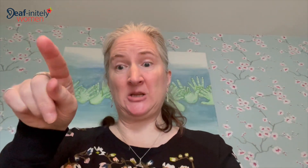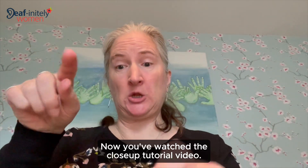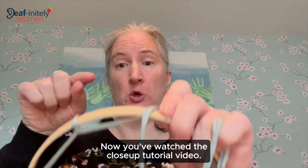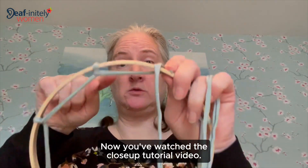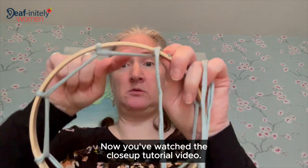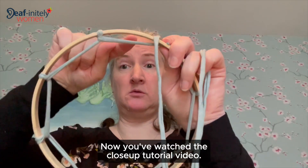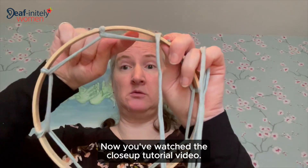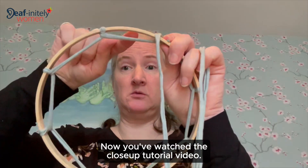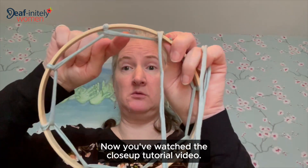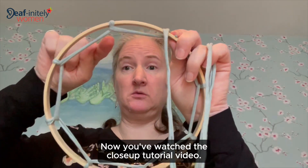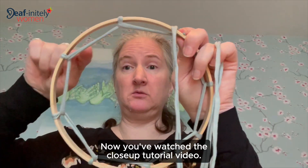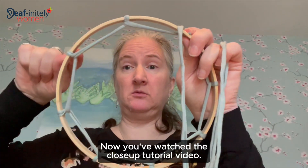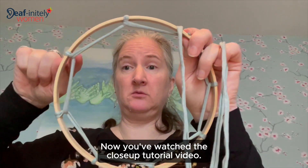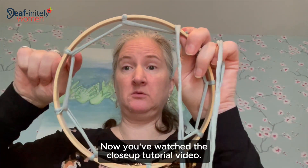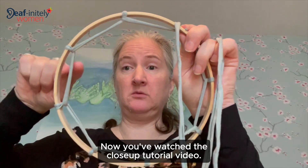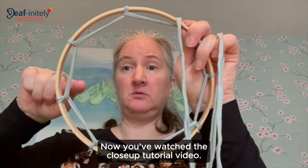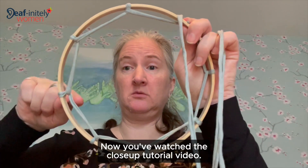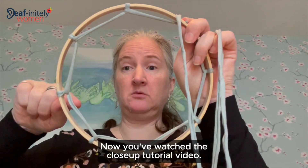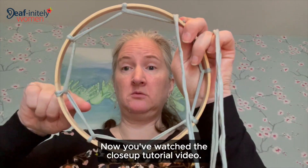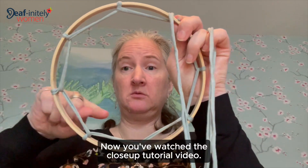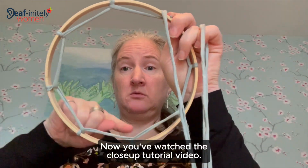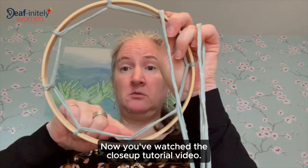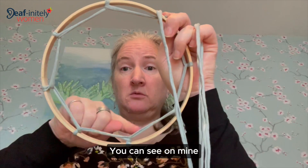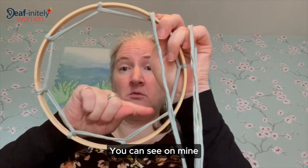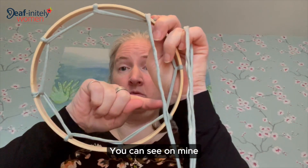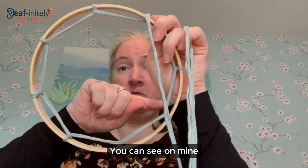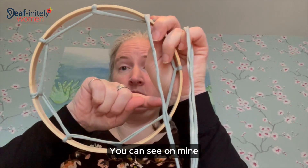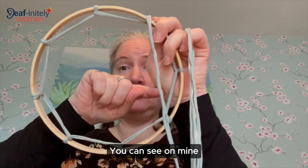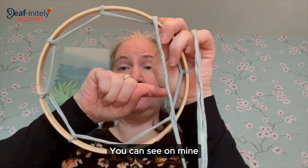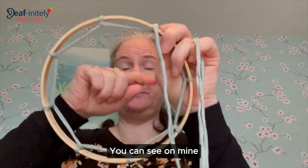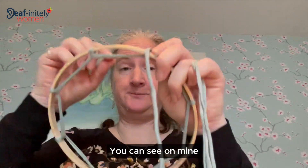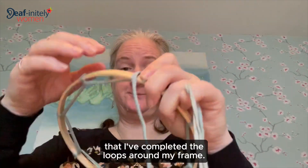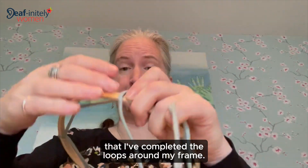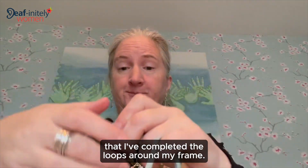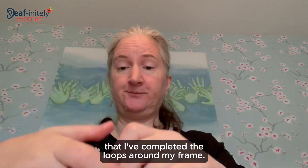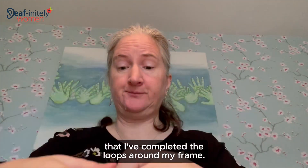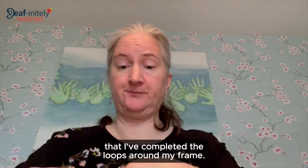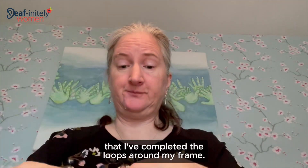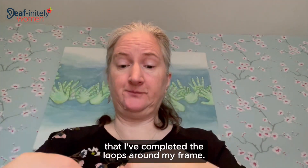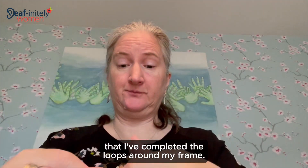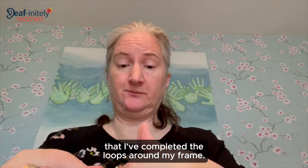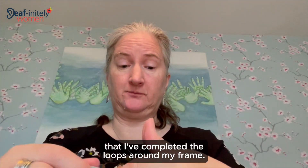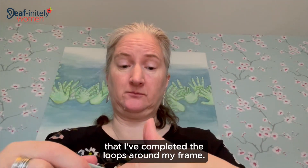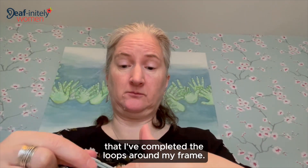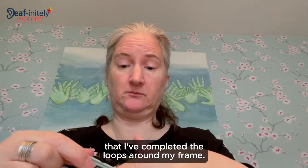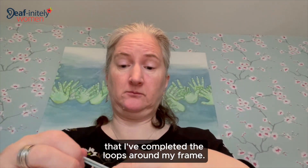Now you've watched the close-up tutorial video, you can see on mine that I've completed the loops around my